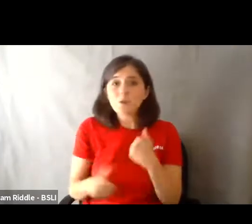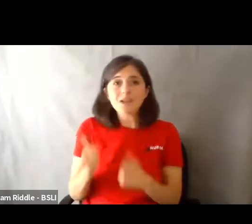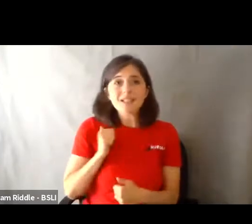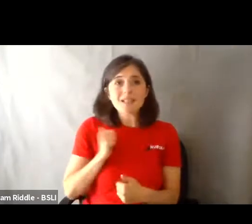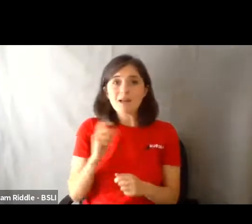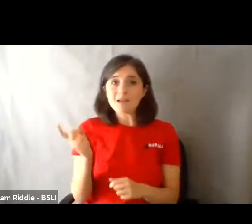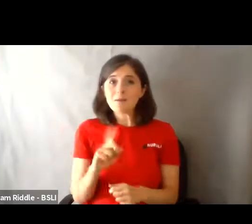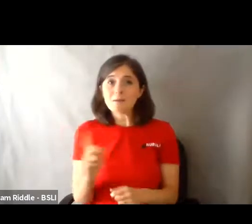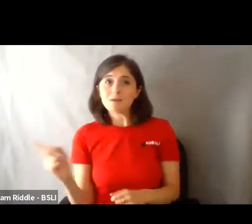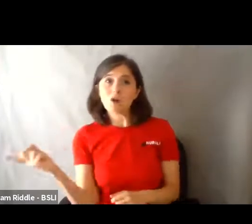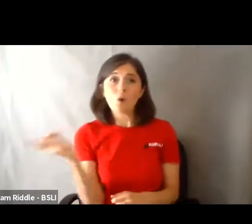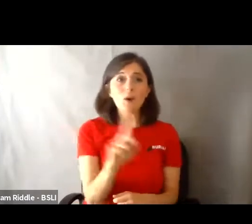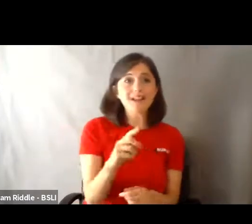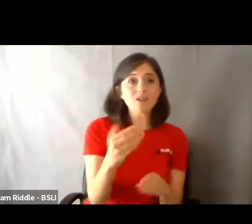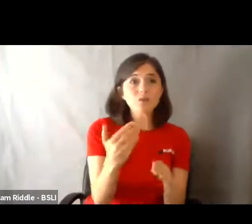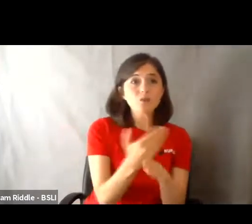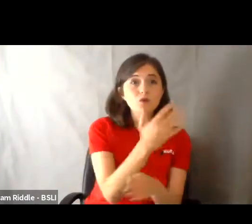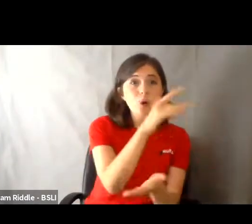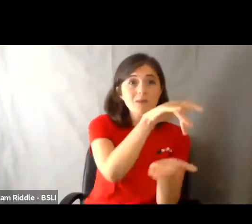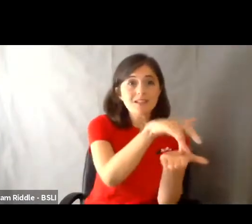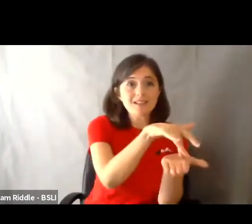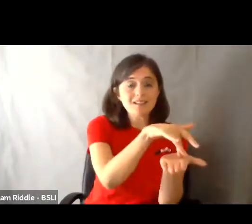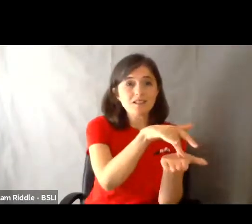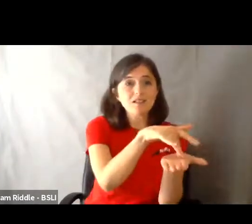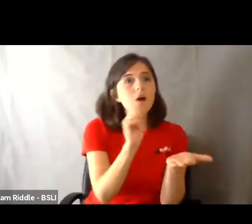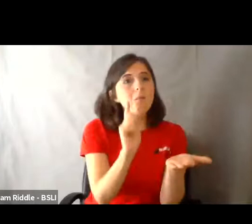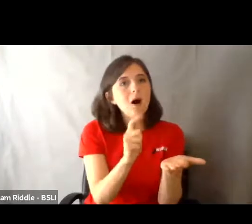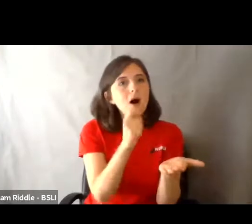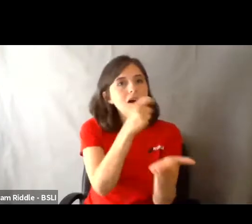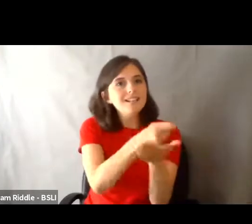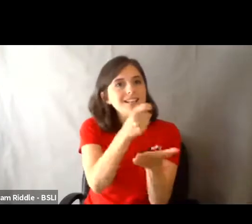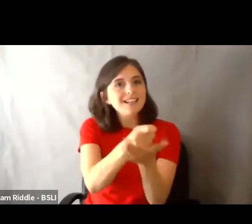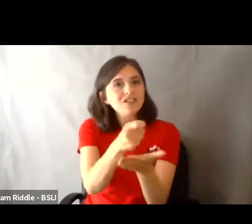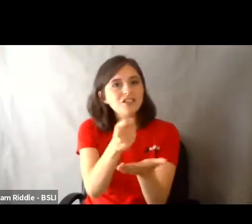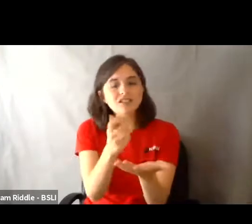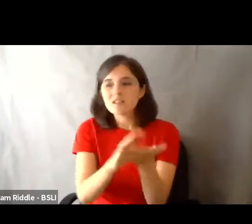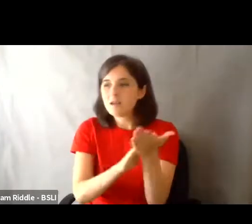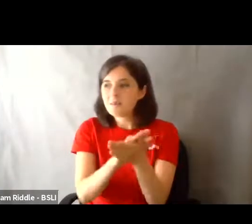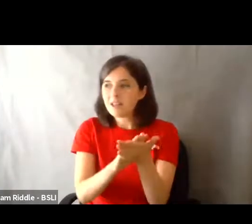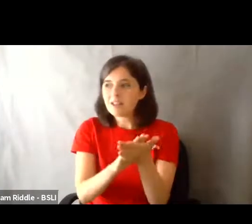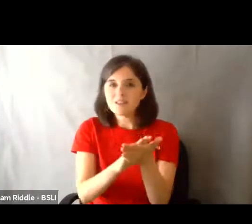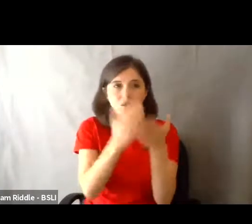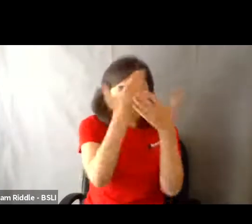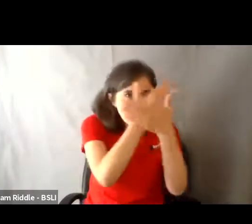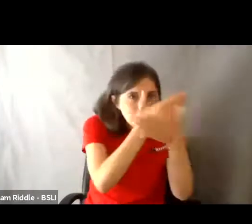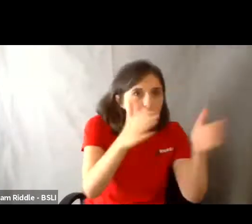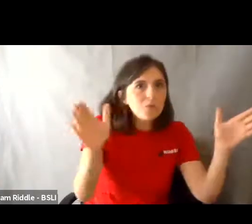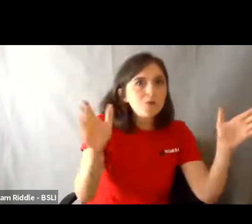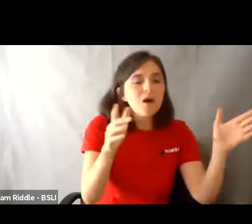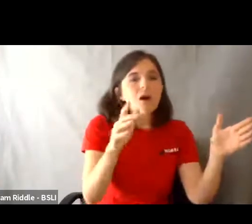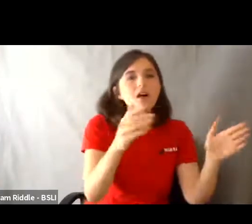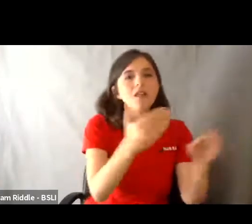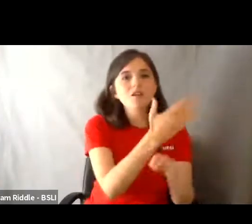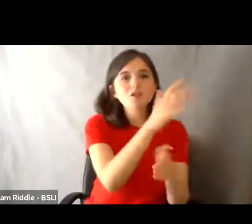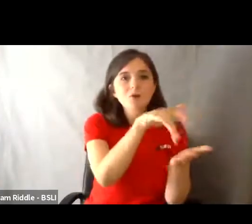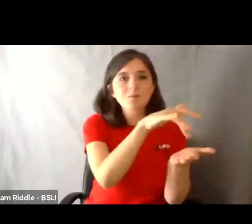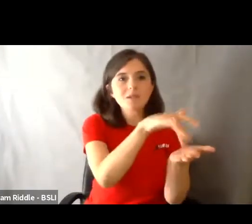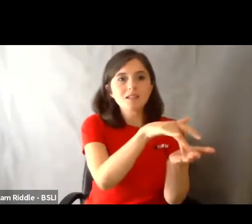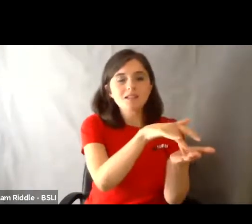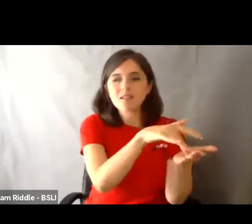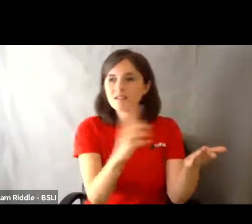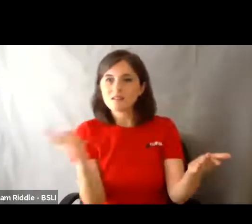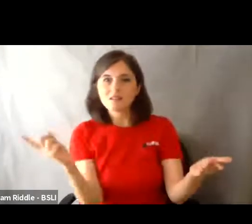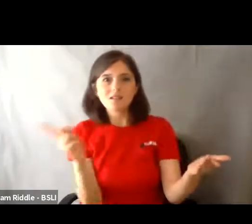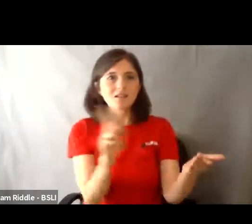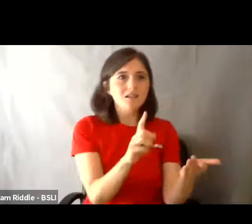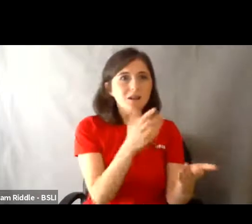but the return of sanctions implies that they're looking at some point in the near future to reopen those and put people in those